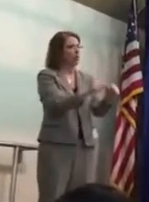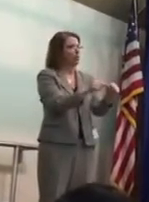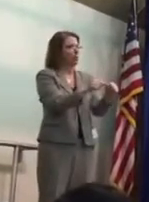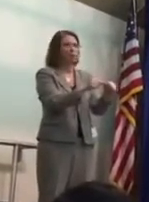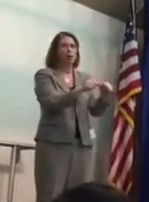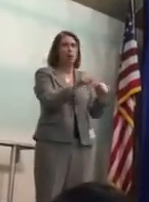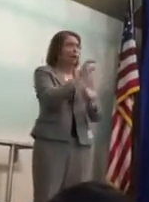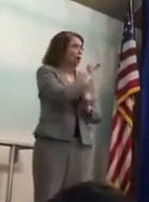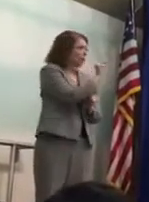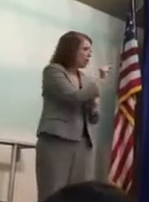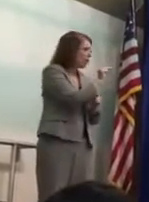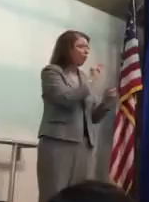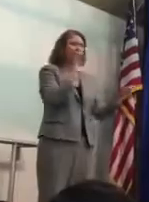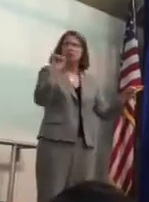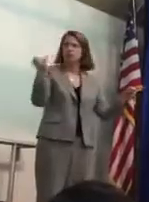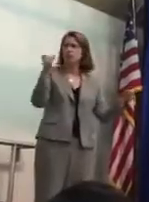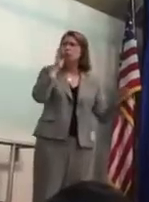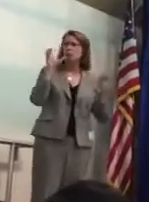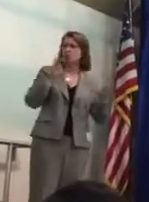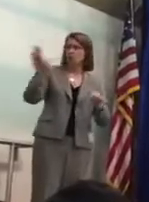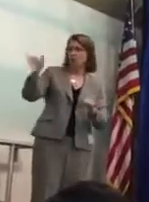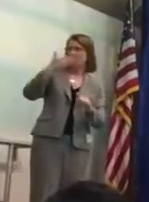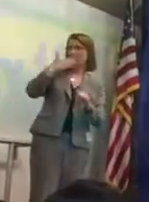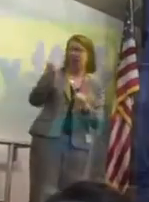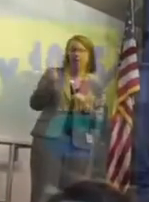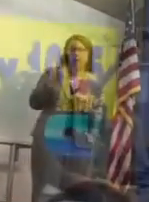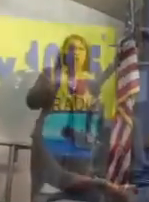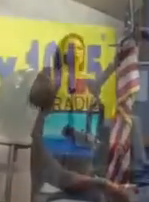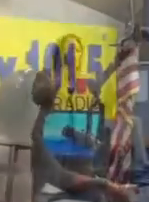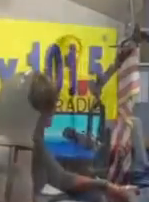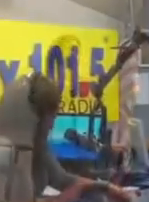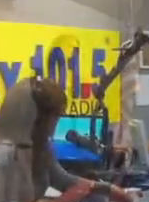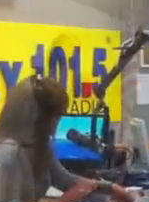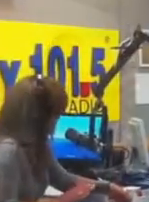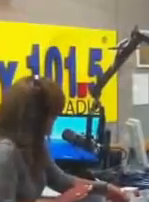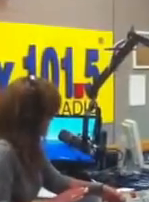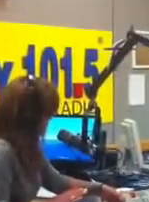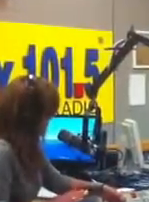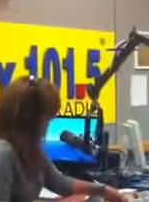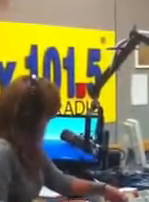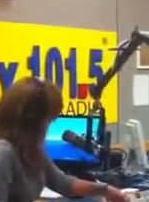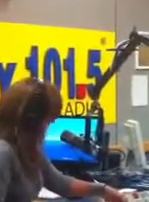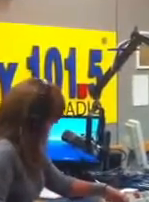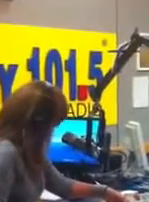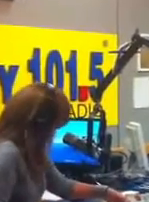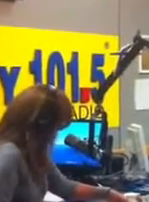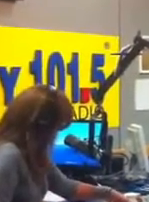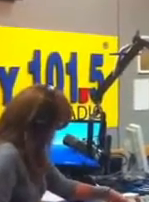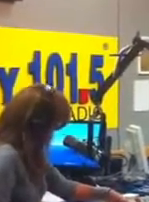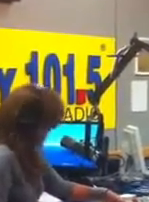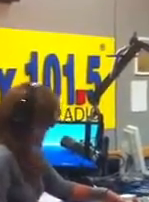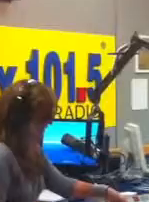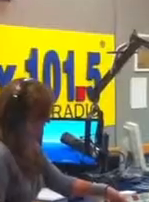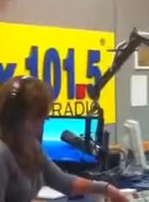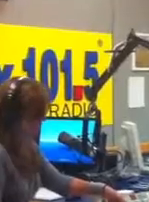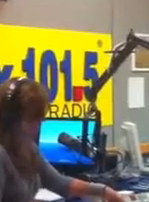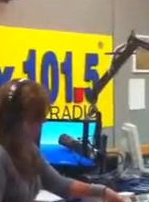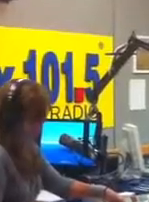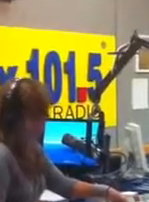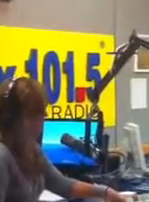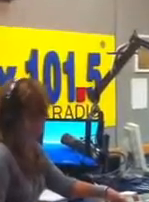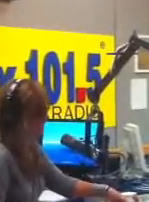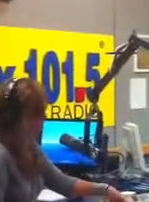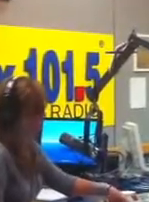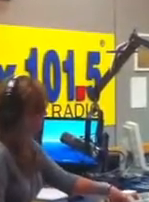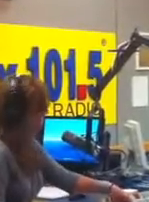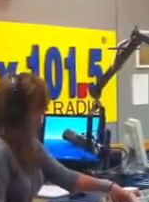And Merrill and Justin will do their best to give us the support. You remember it all? I think I do. It could be in the wrong key, but we'll fake